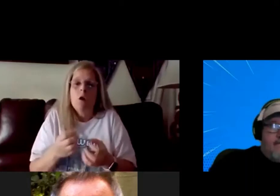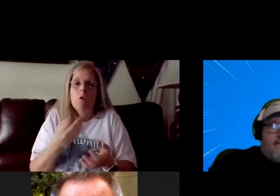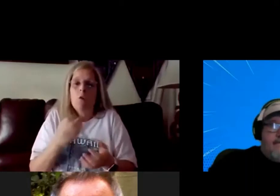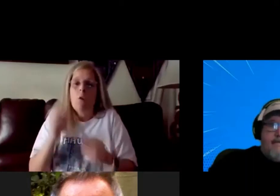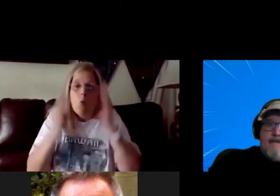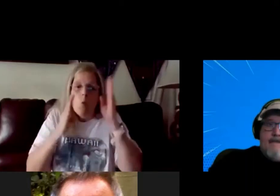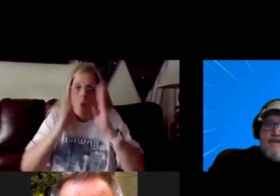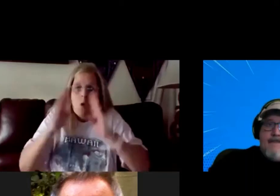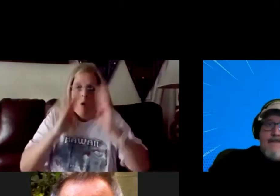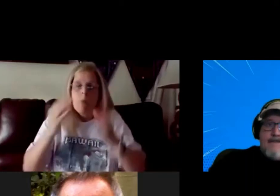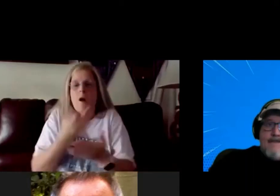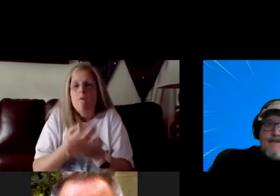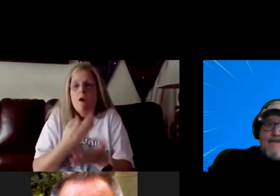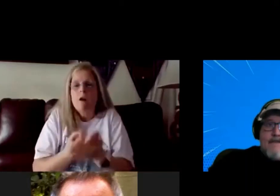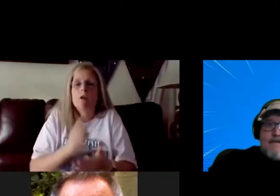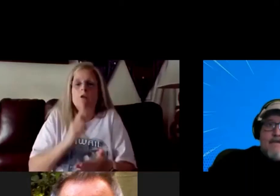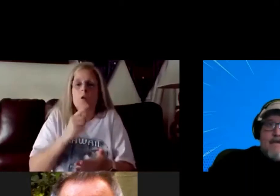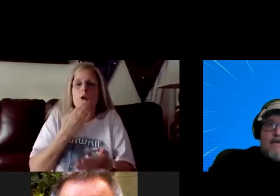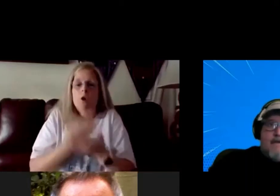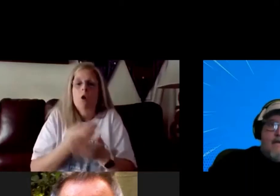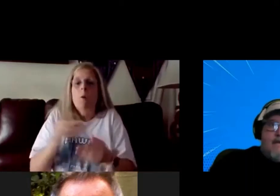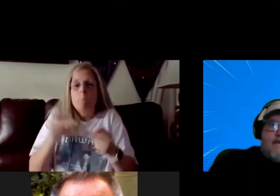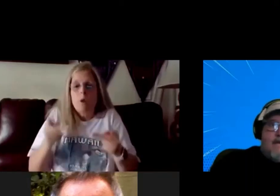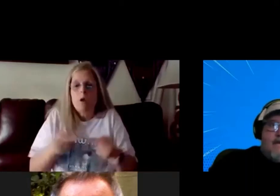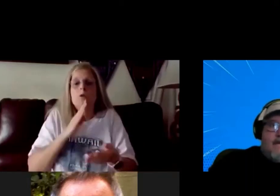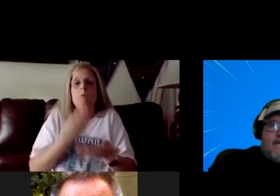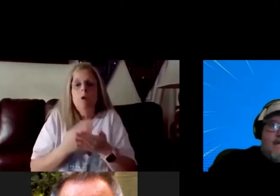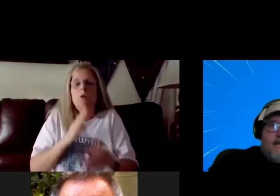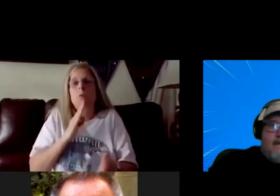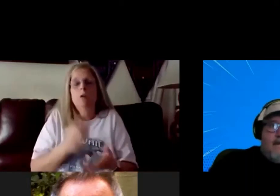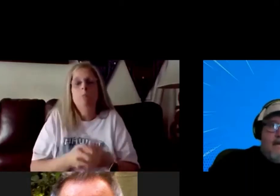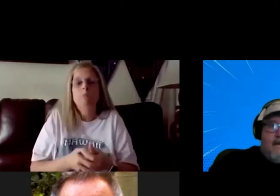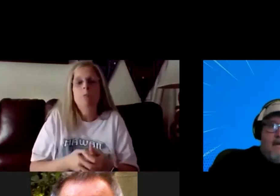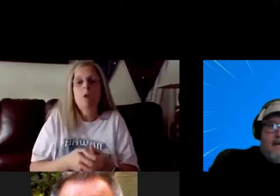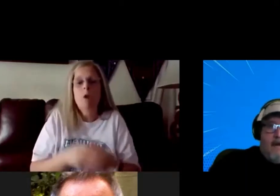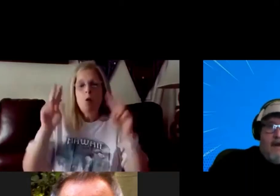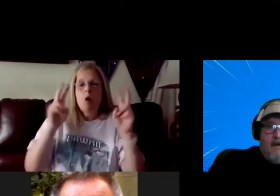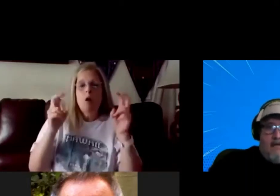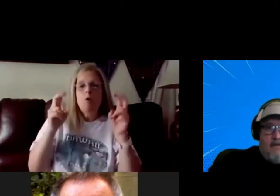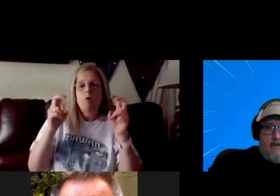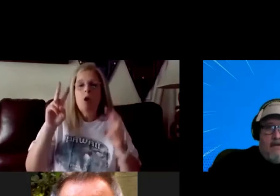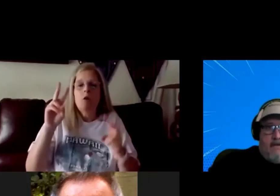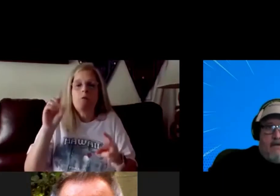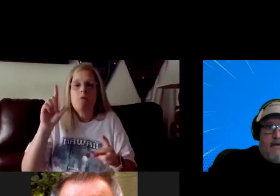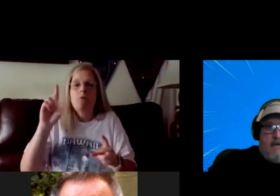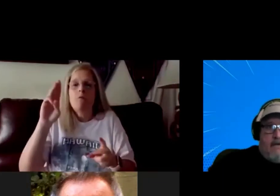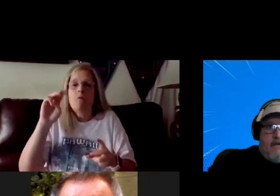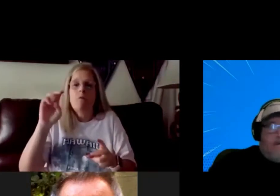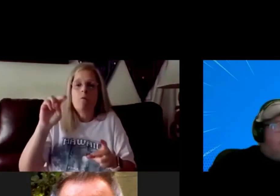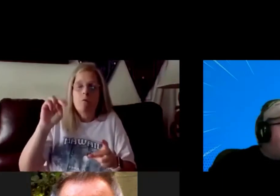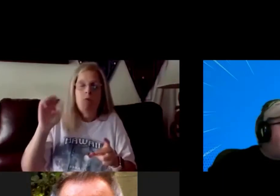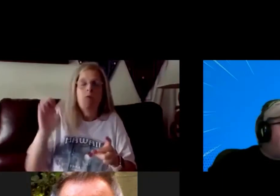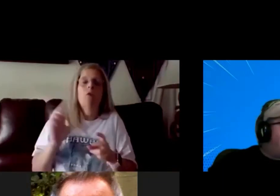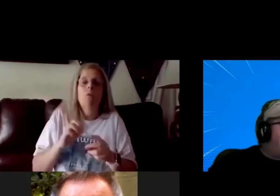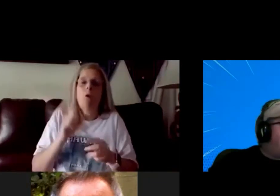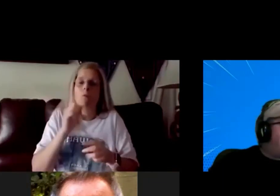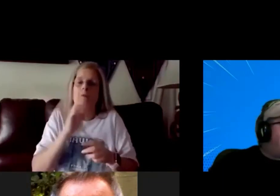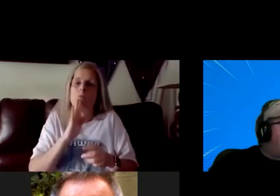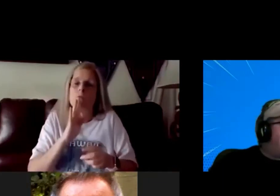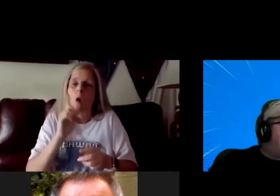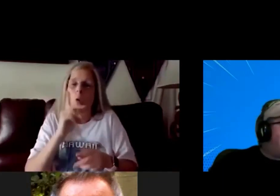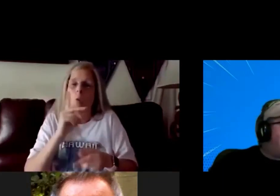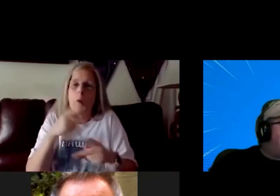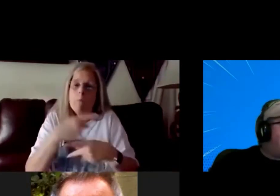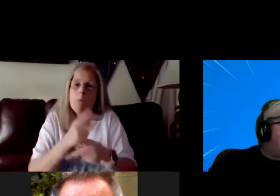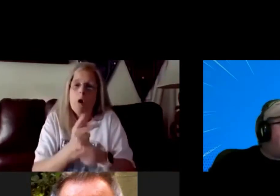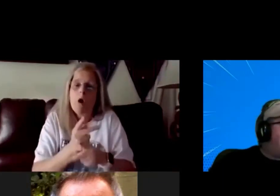that's a really, really good place to be. I want to stick with the theme of volume just very, very quickly and talk about one product. And this will give you an